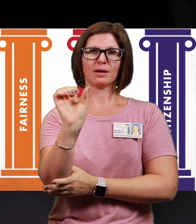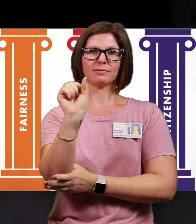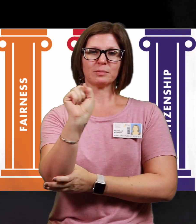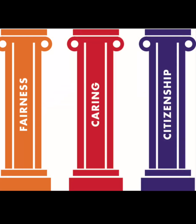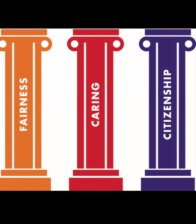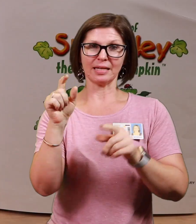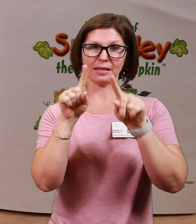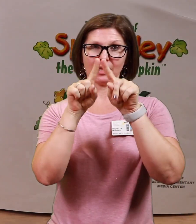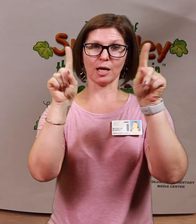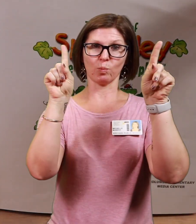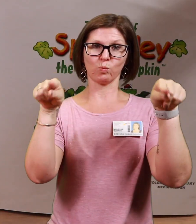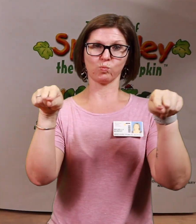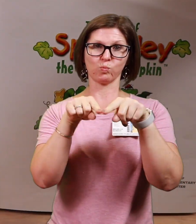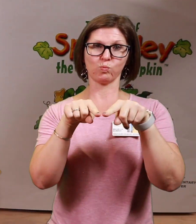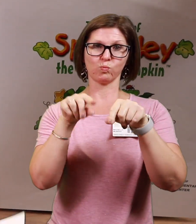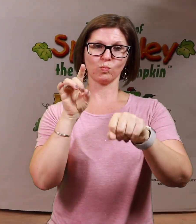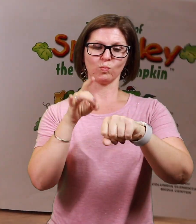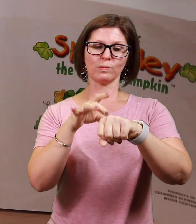Square Pumpkin.